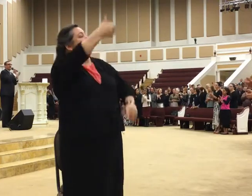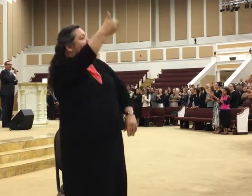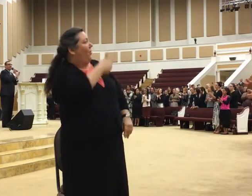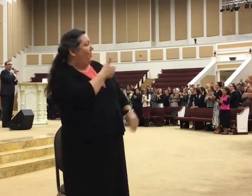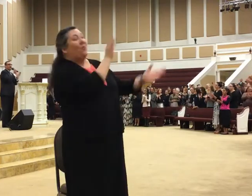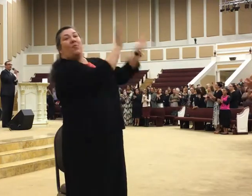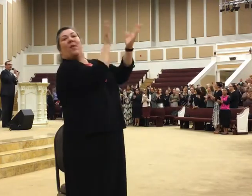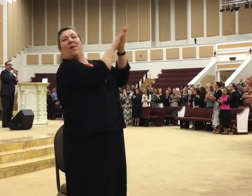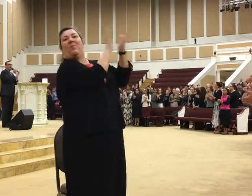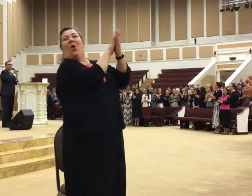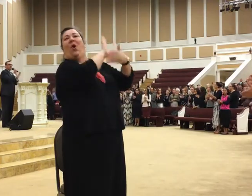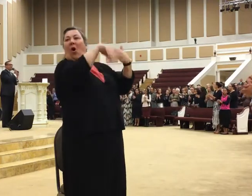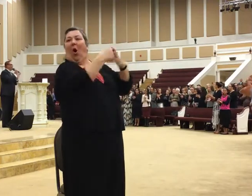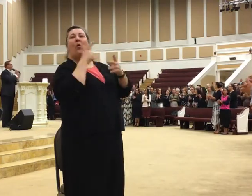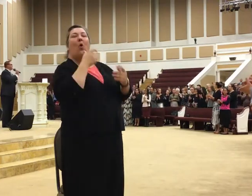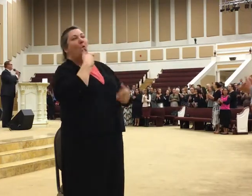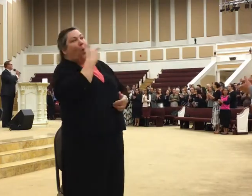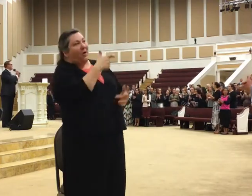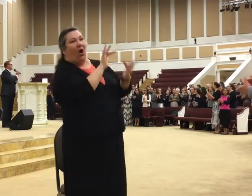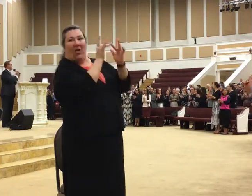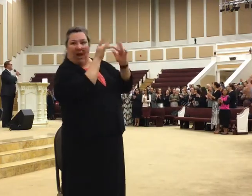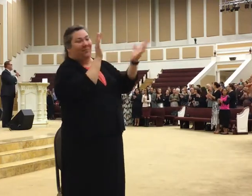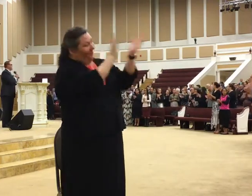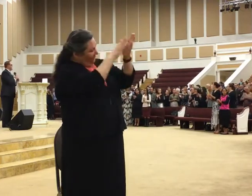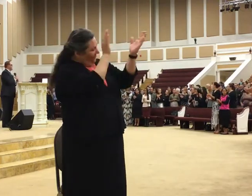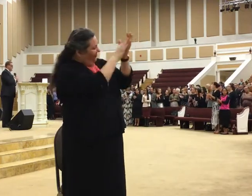watching live tonight around the world.